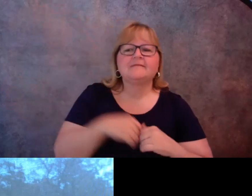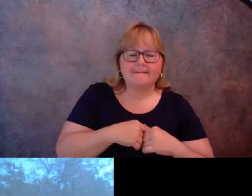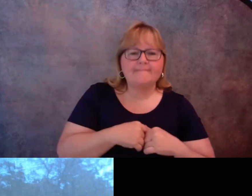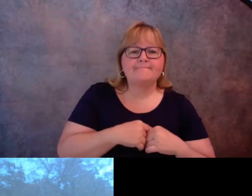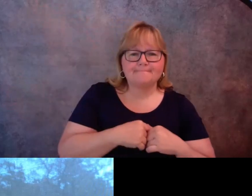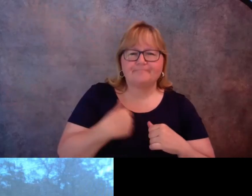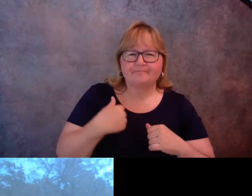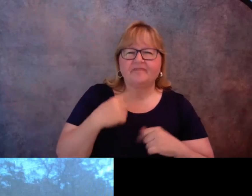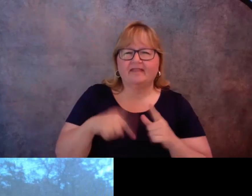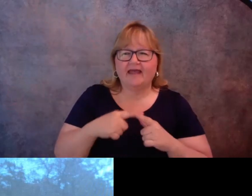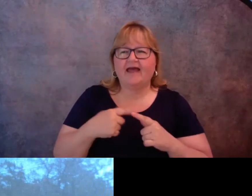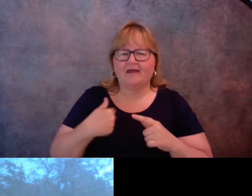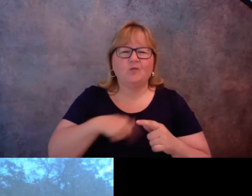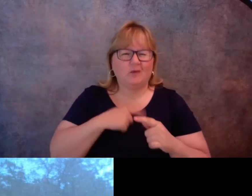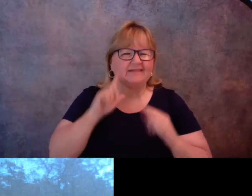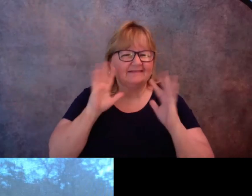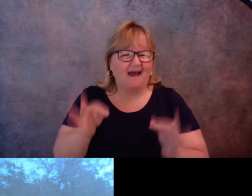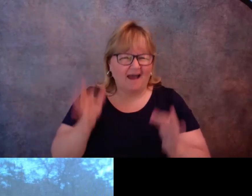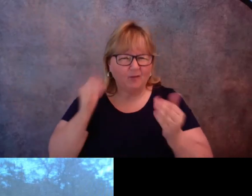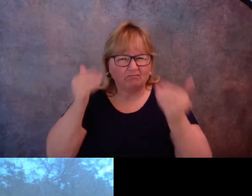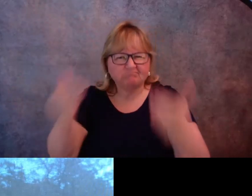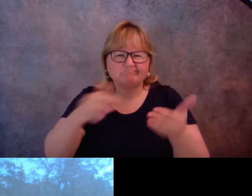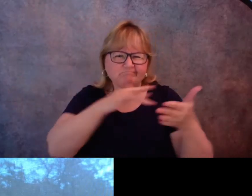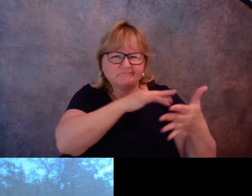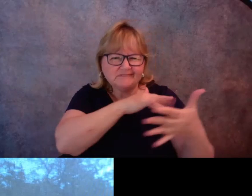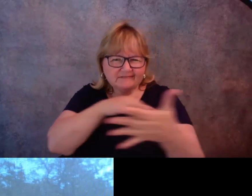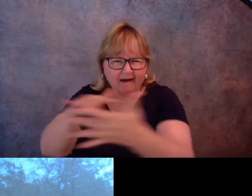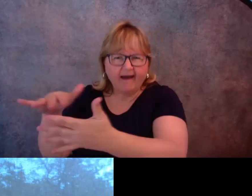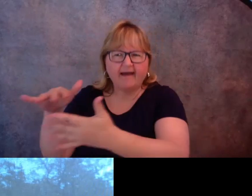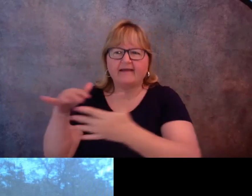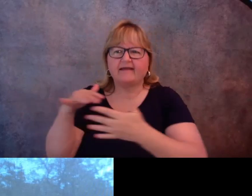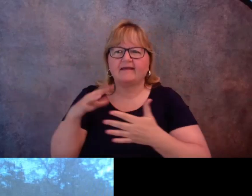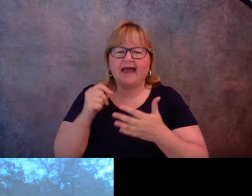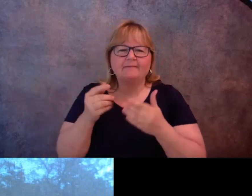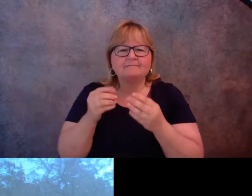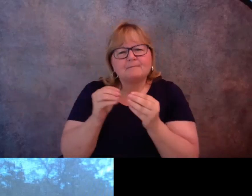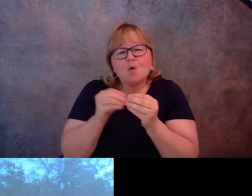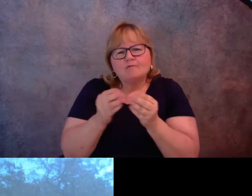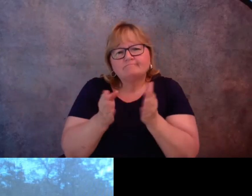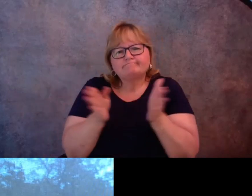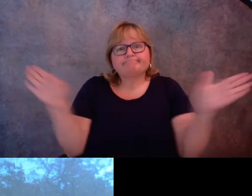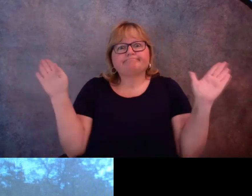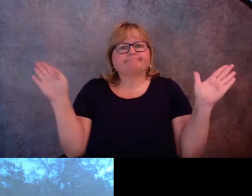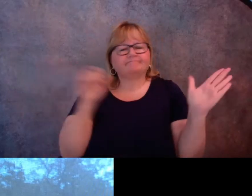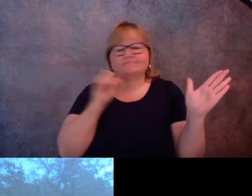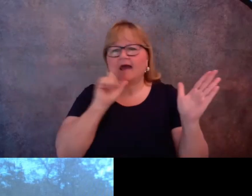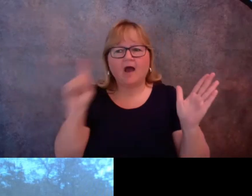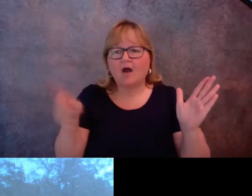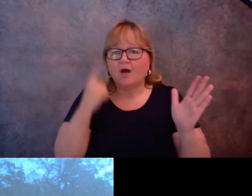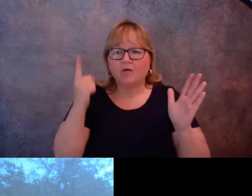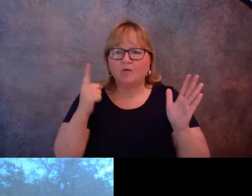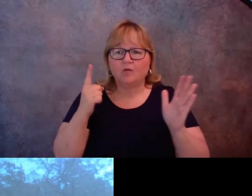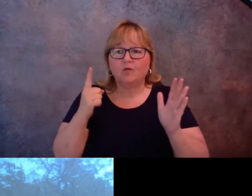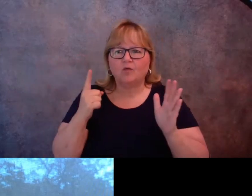decided we'd produce a thematic study and we'd open it out a bit. We wouldn't just focus on the conduct